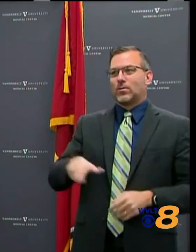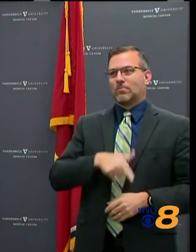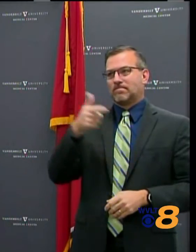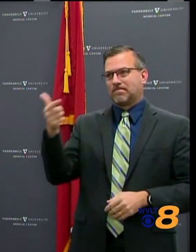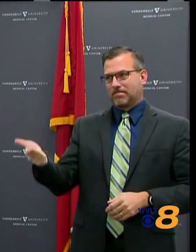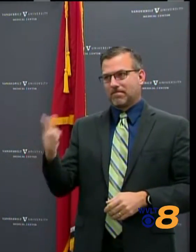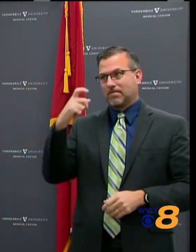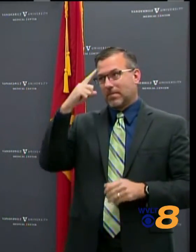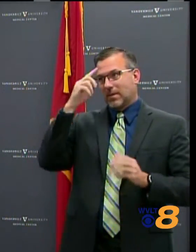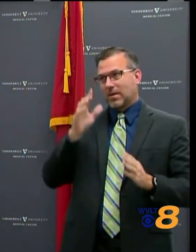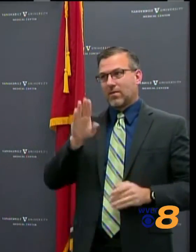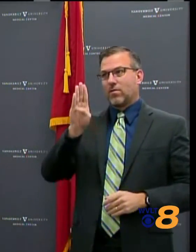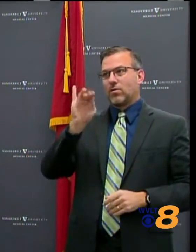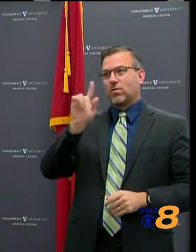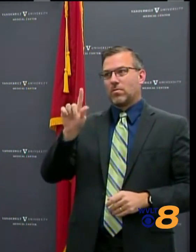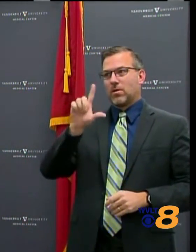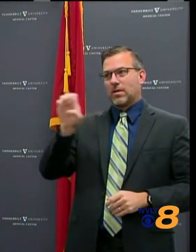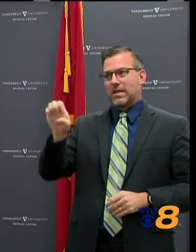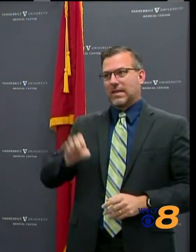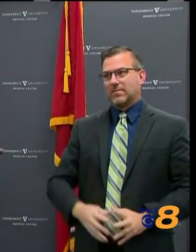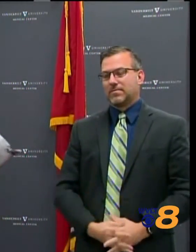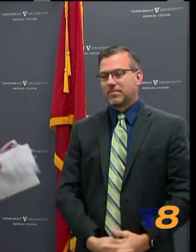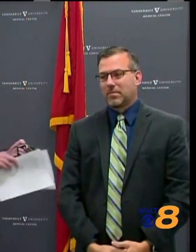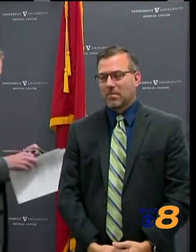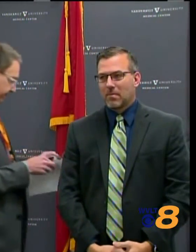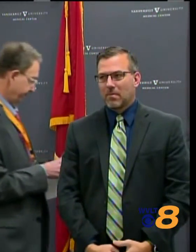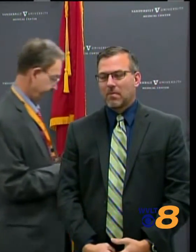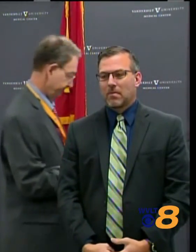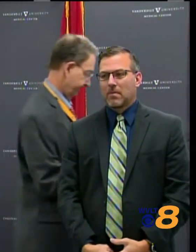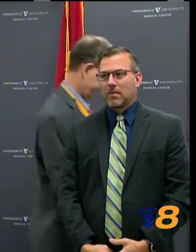to Governor Bill Lee. Thank you.